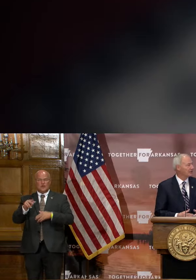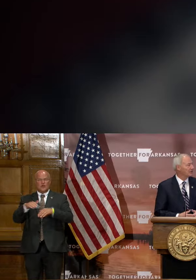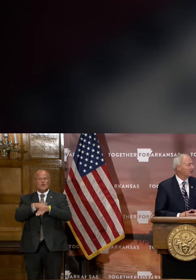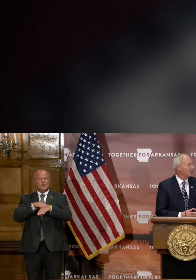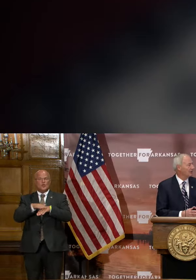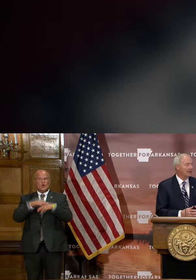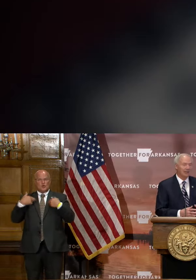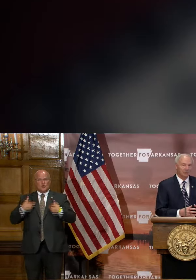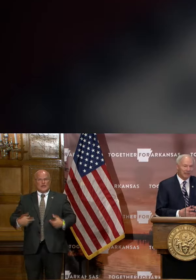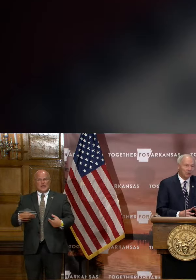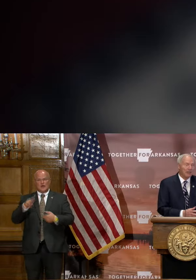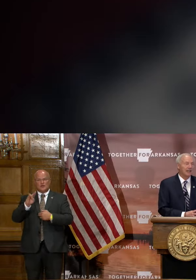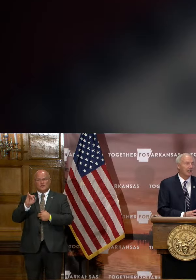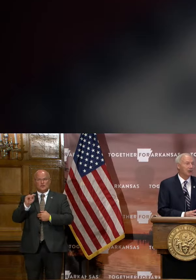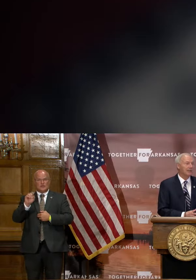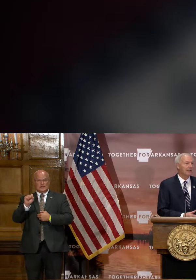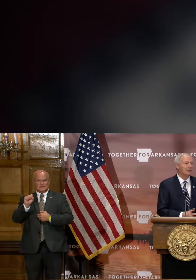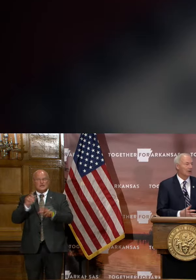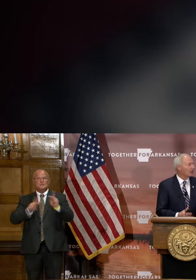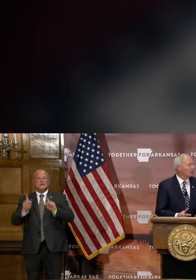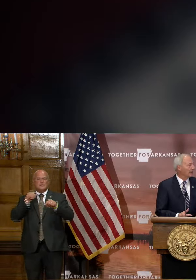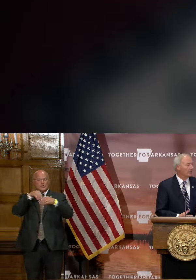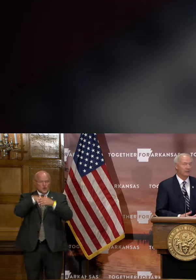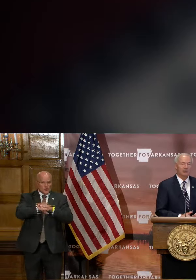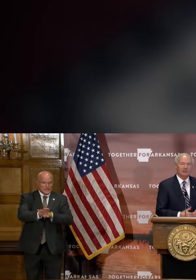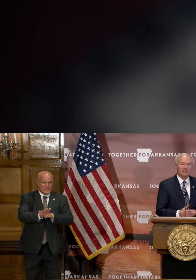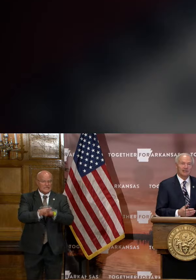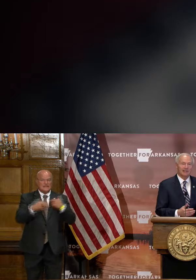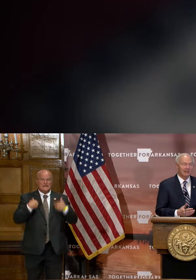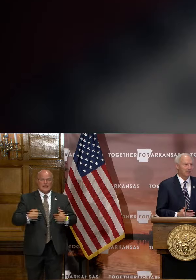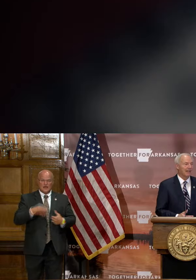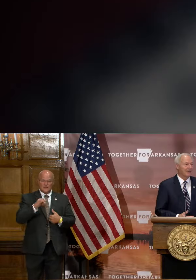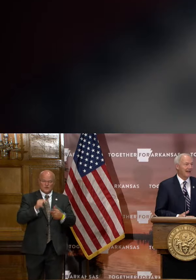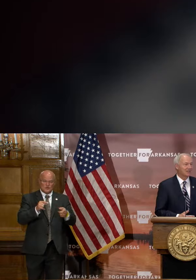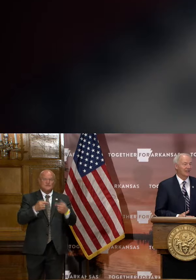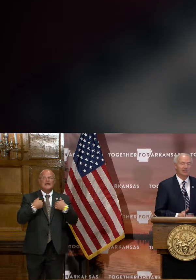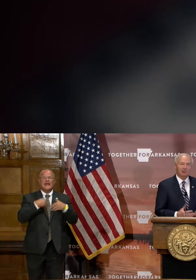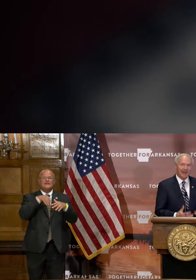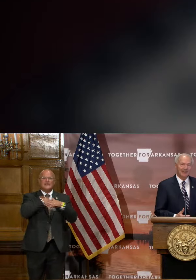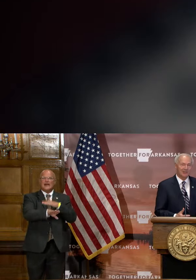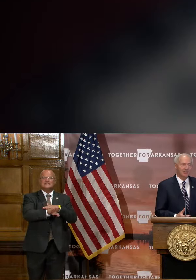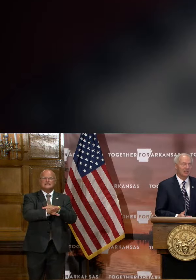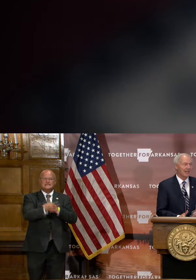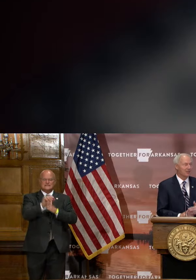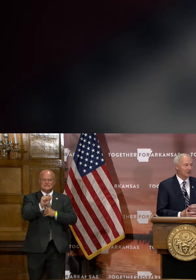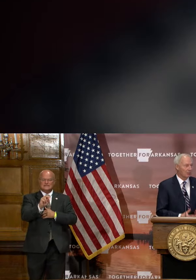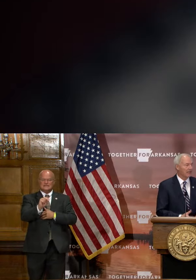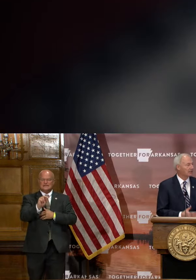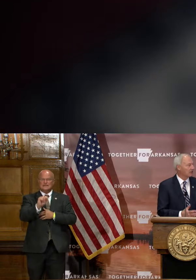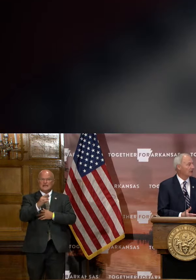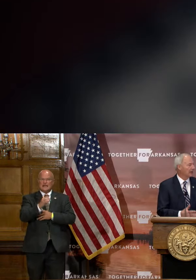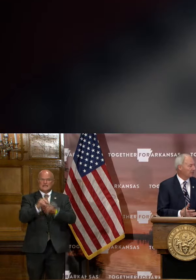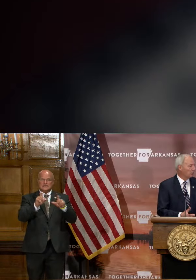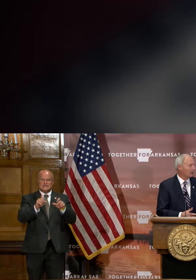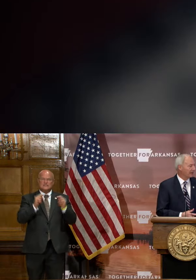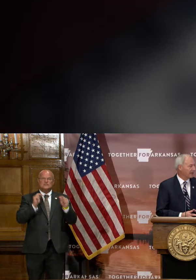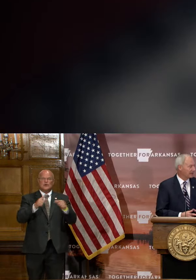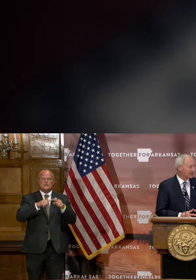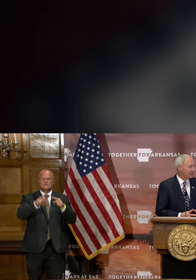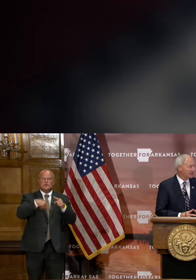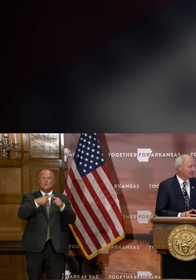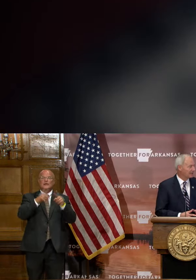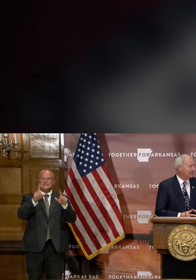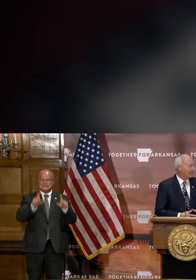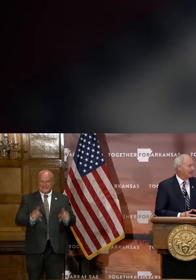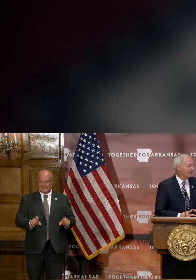health units. And so people can go into our local health units. They will have access to antigen tests, quick turnaround point of